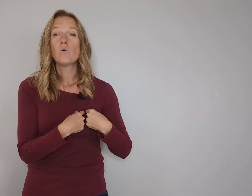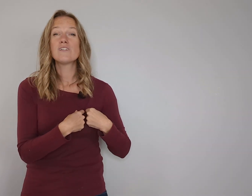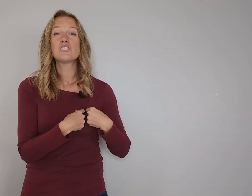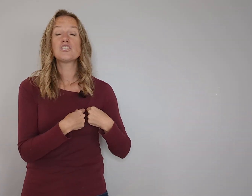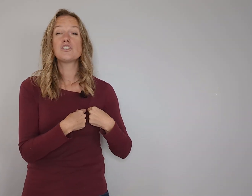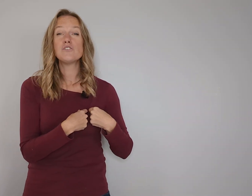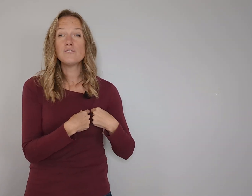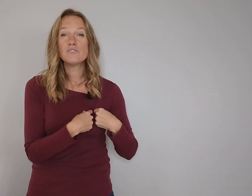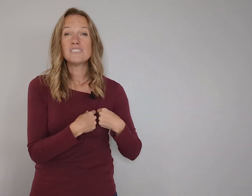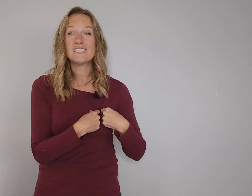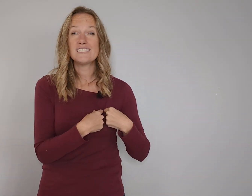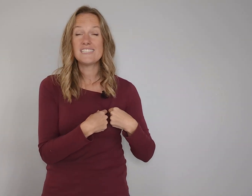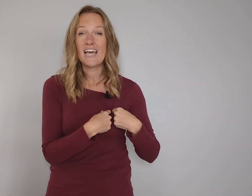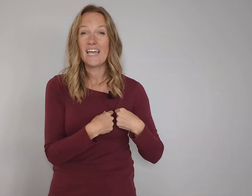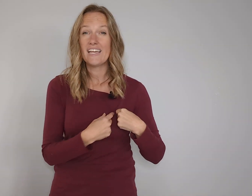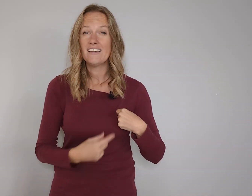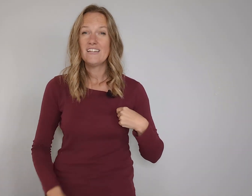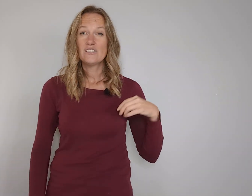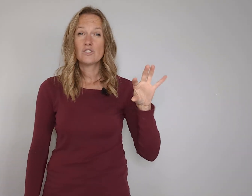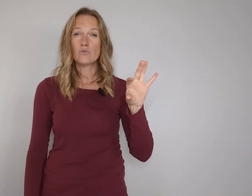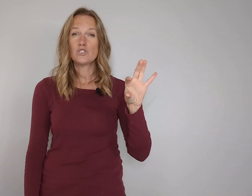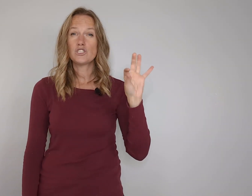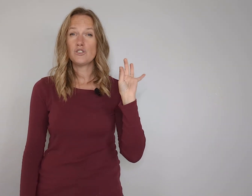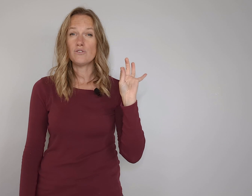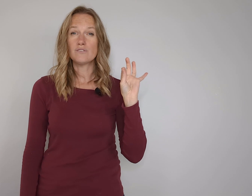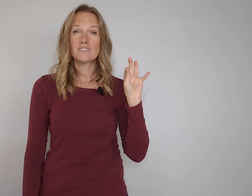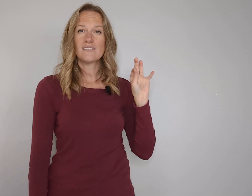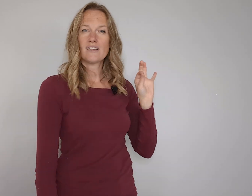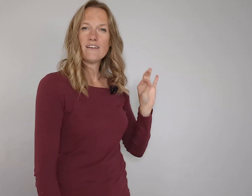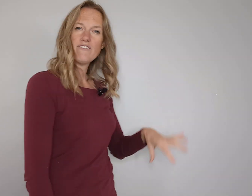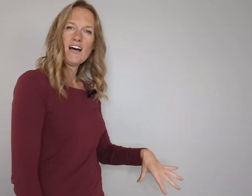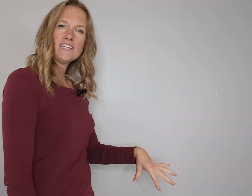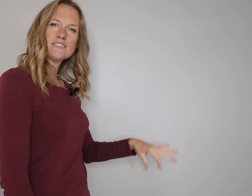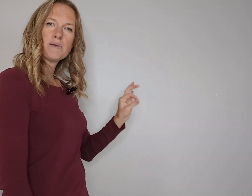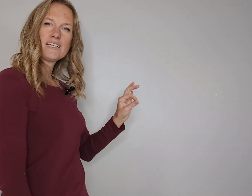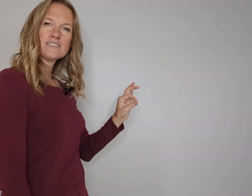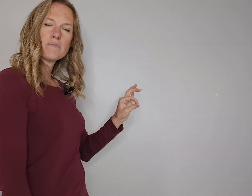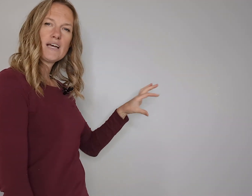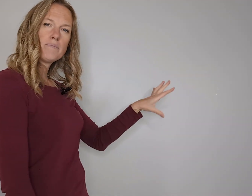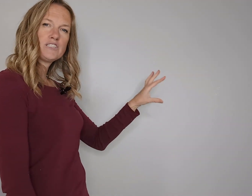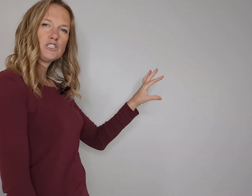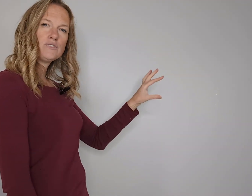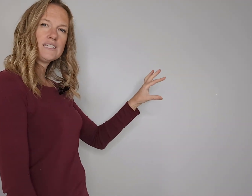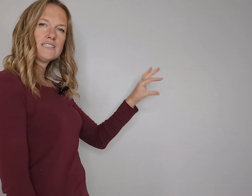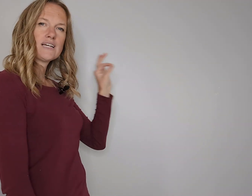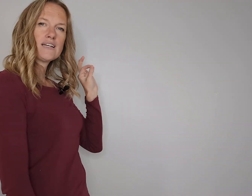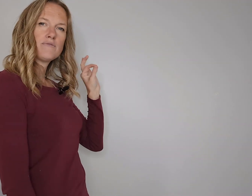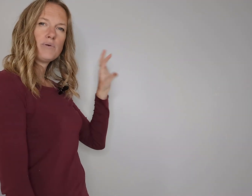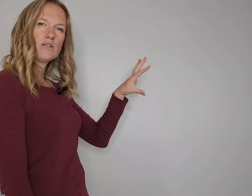will choose to say, so choose. Okay, find is picking something up and choosing is kind of